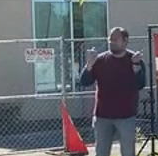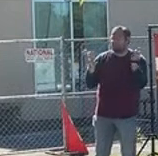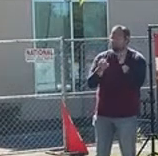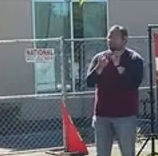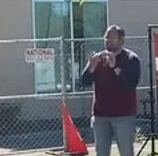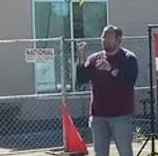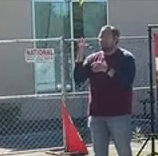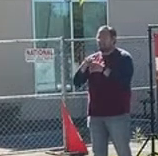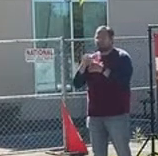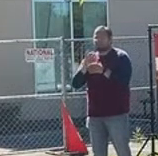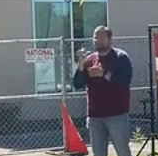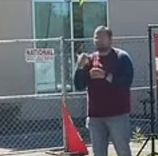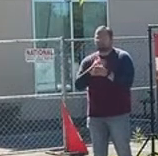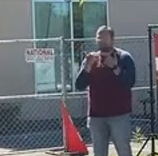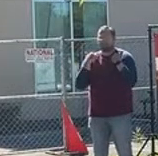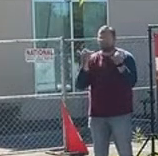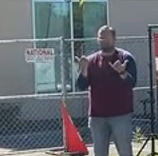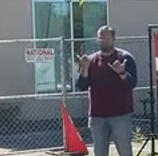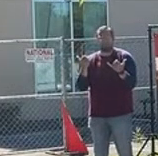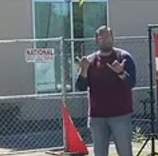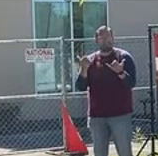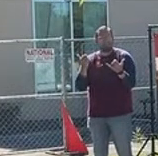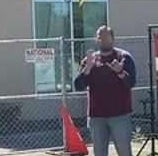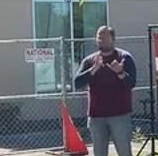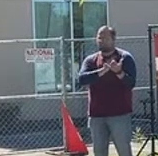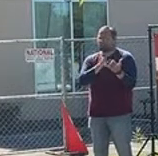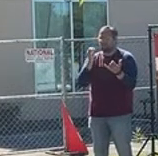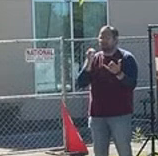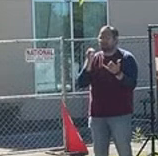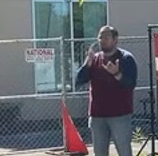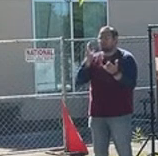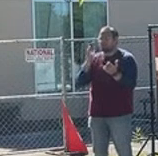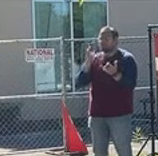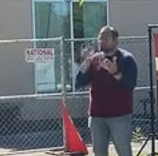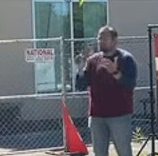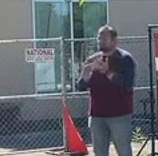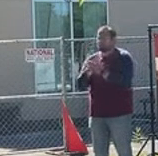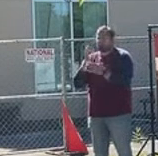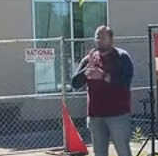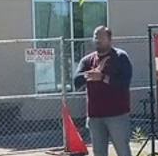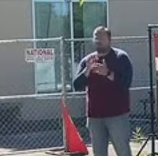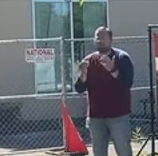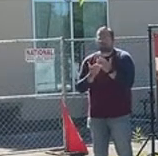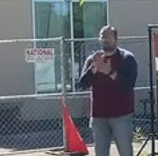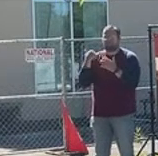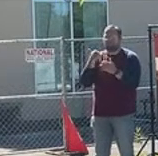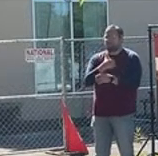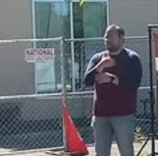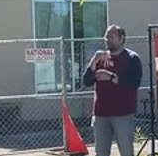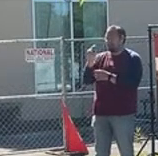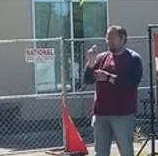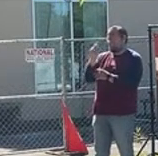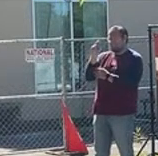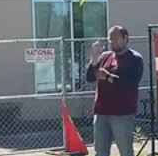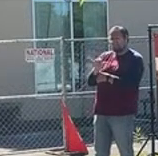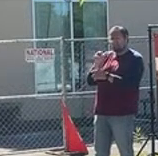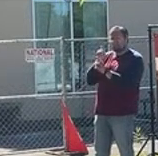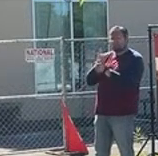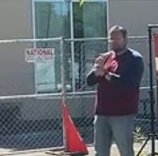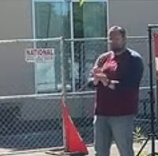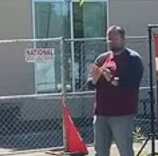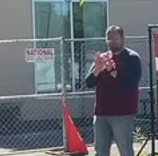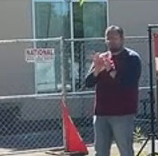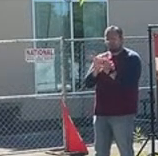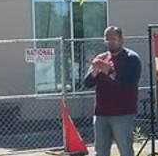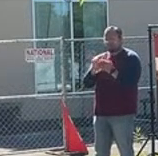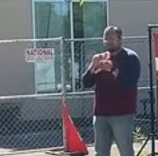election, just like we're going through now, in the board, and there would have been a new board, new members coming on. Nancy was instrumental in making sure that the